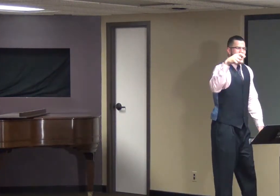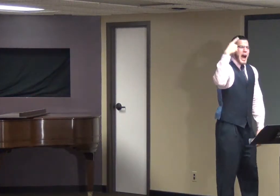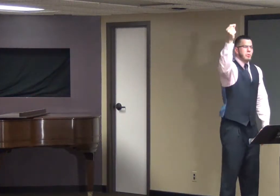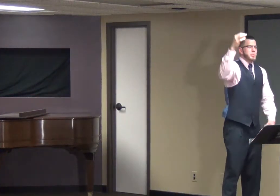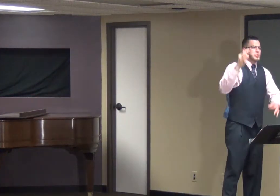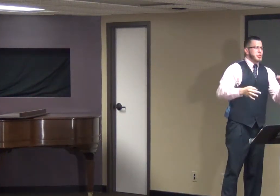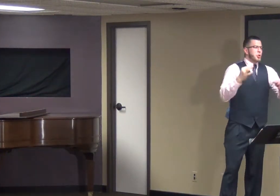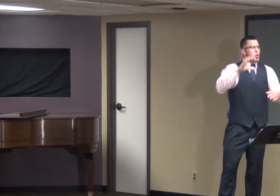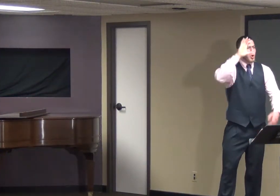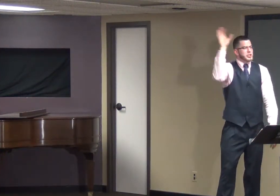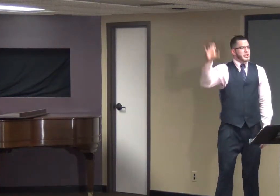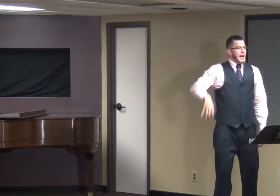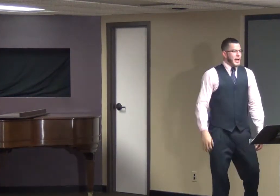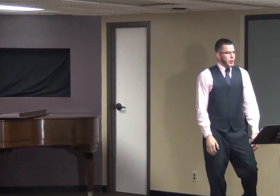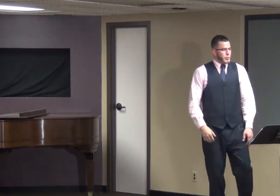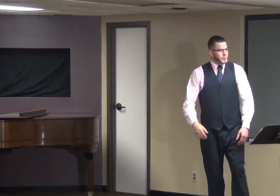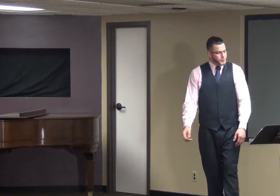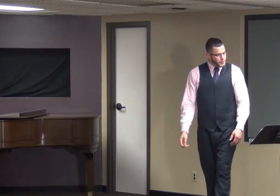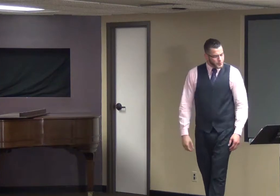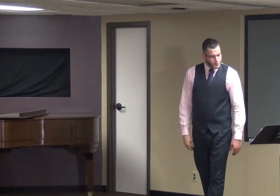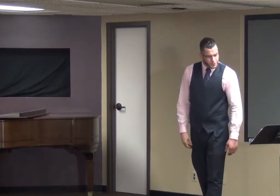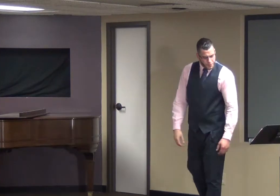2016, I was supposed to go to court in Chicago.